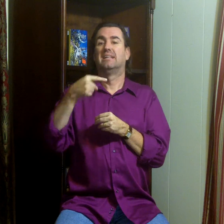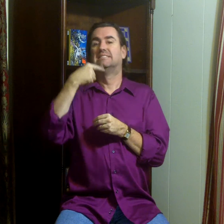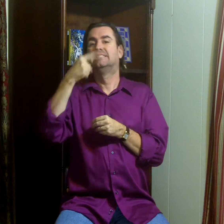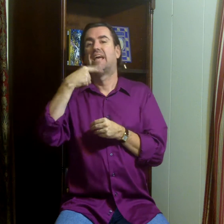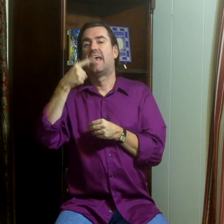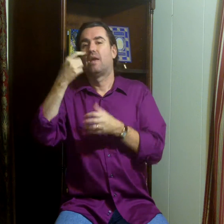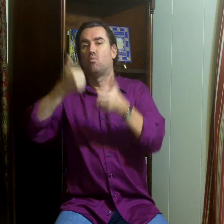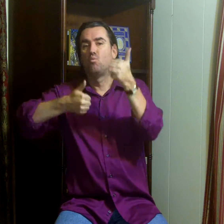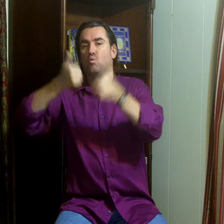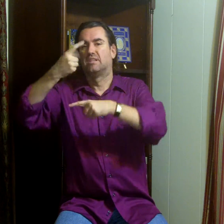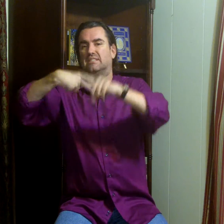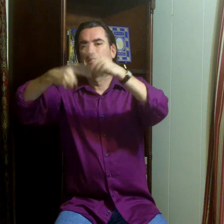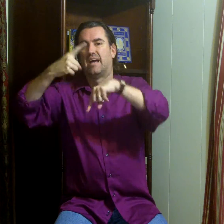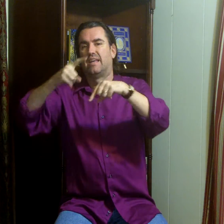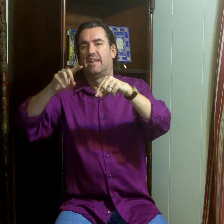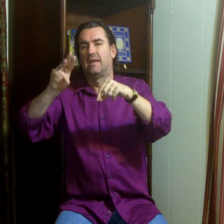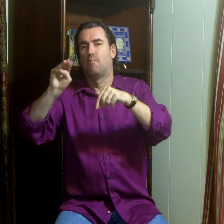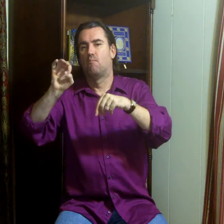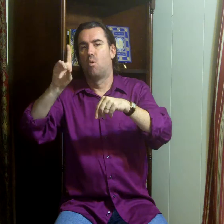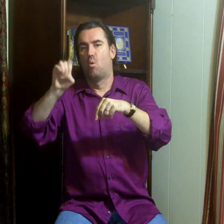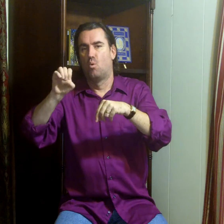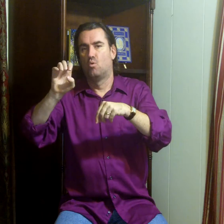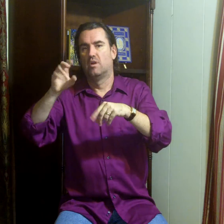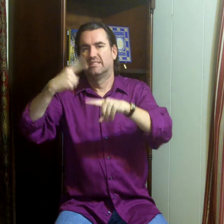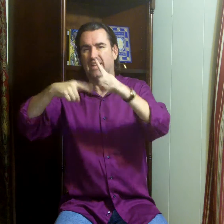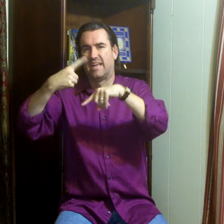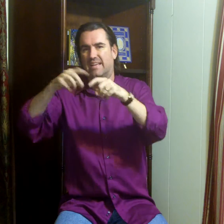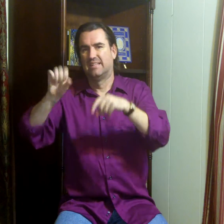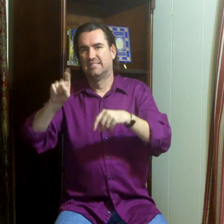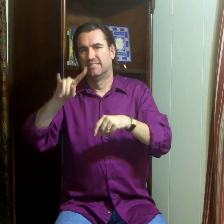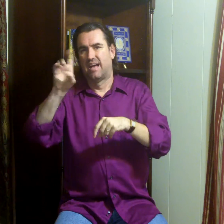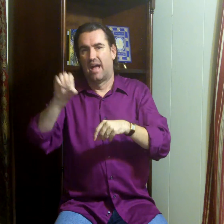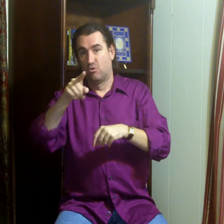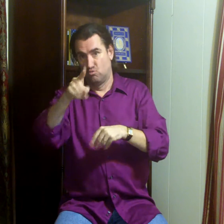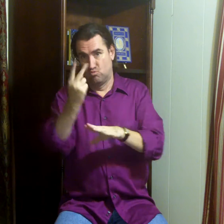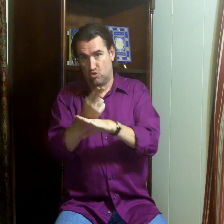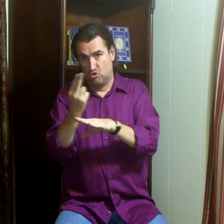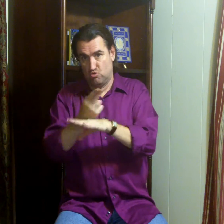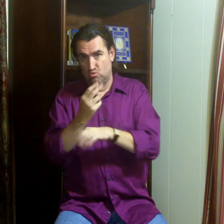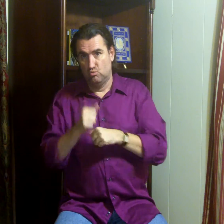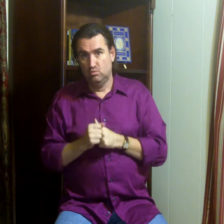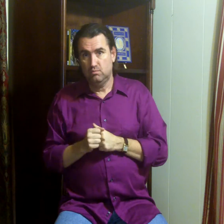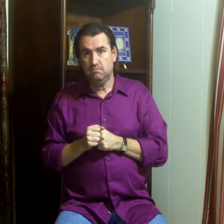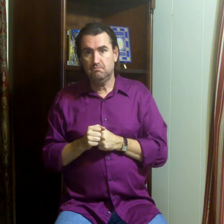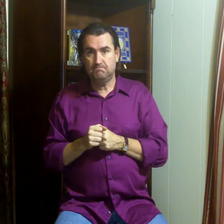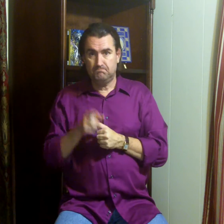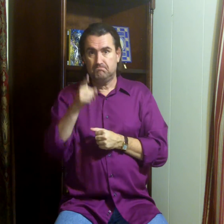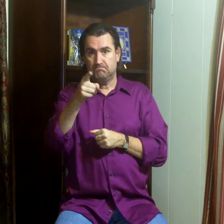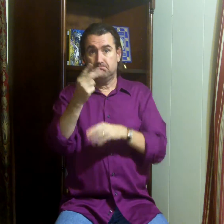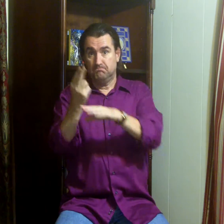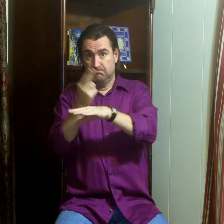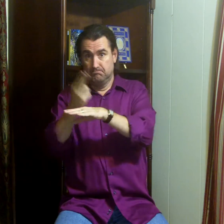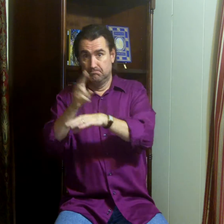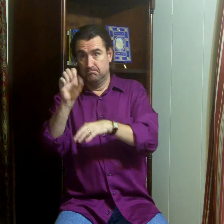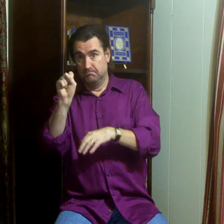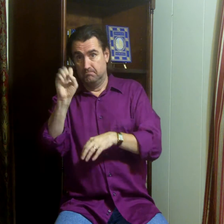with. So on EIPA, you're going to pick a version of C sign, or you can pick PSE with